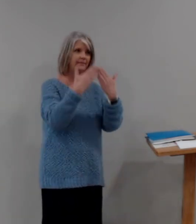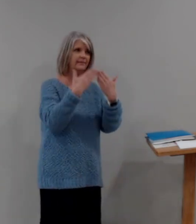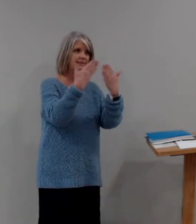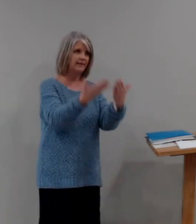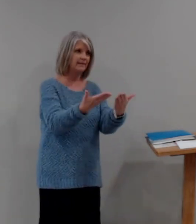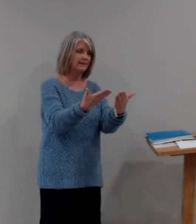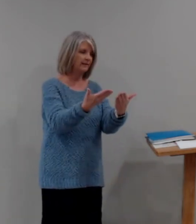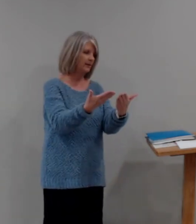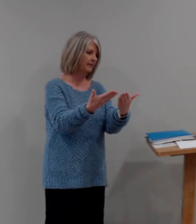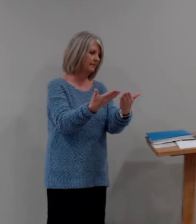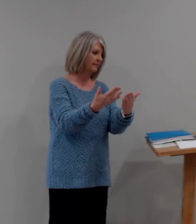Thanksgiving.